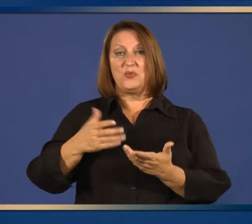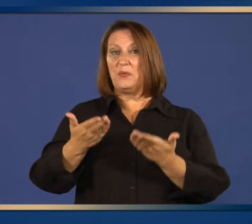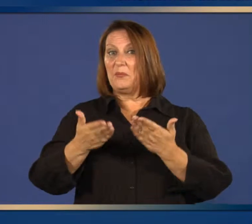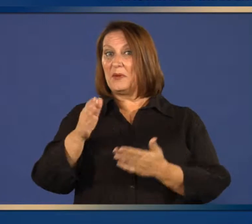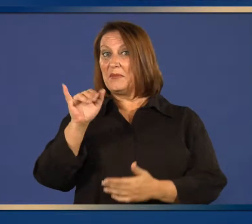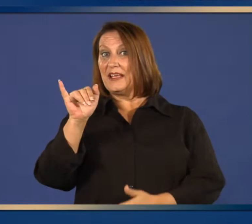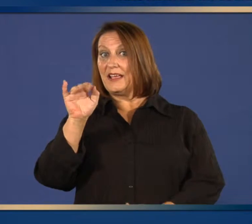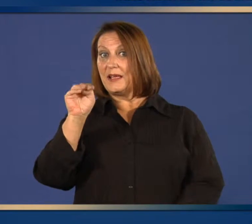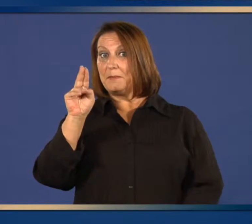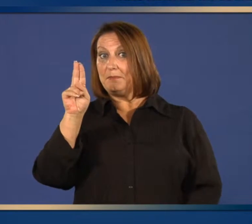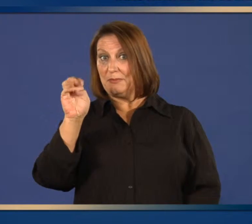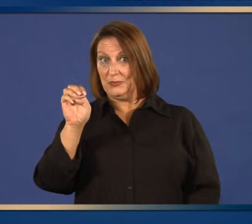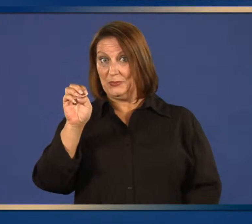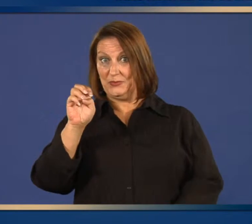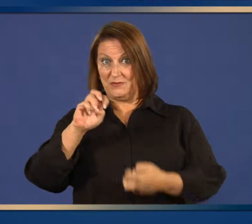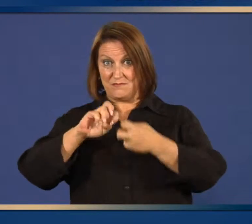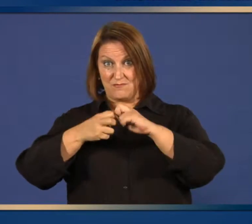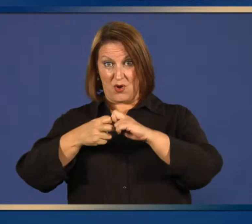much sicker.